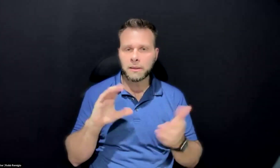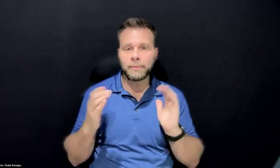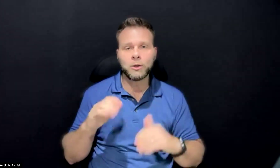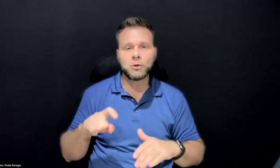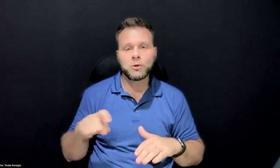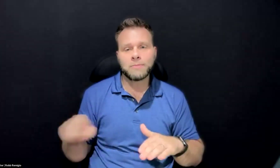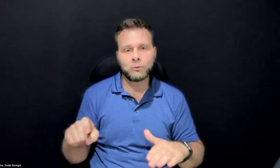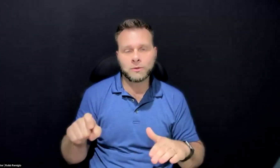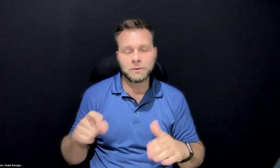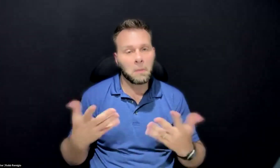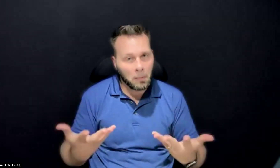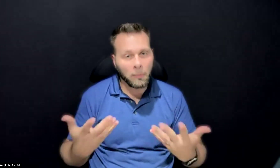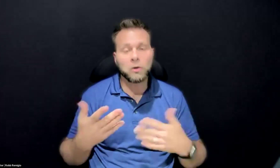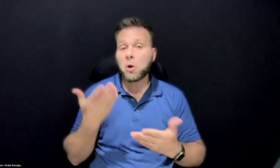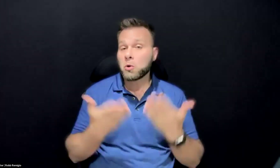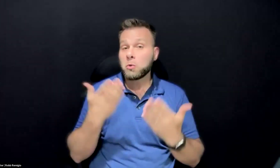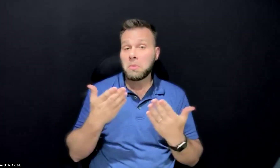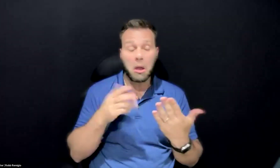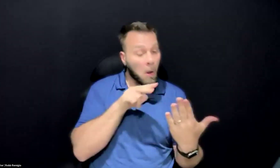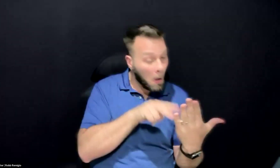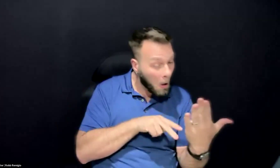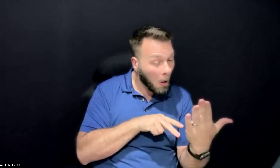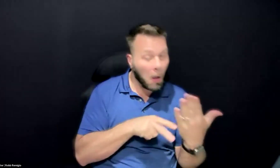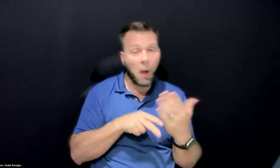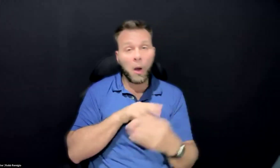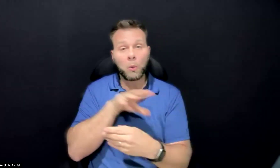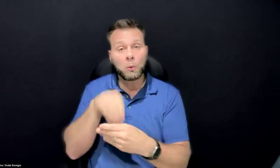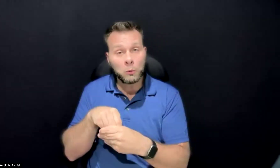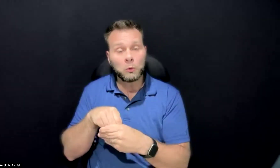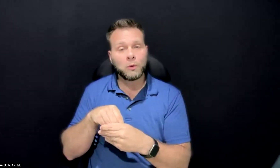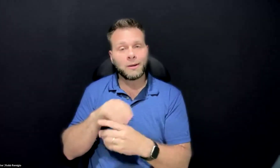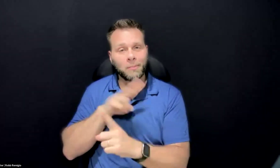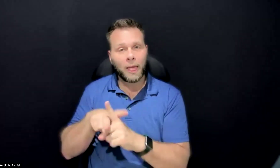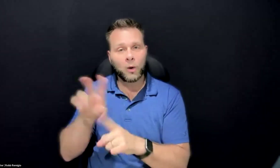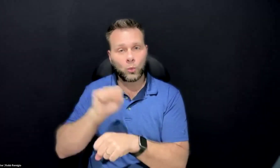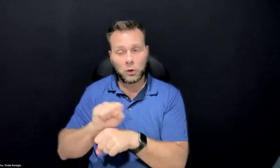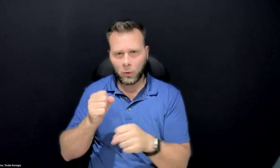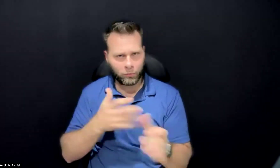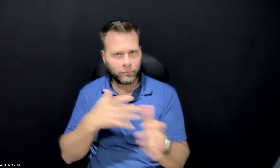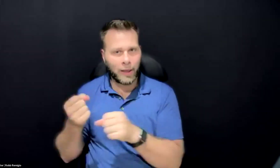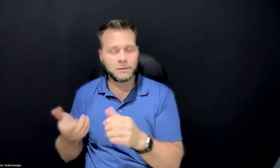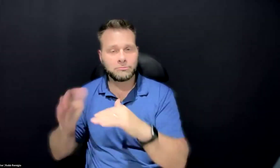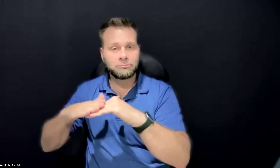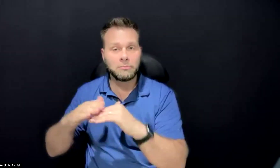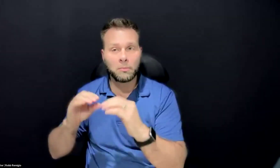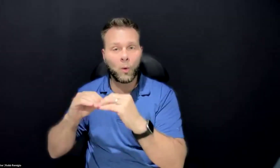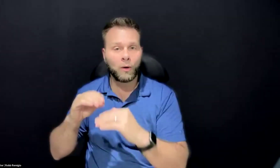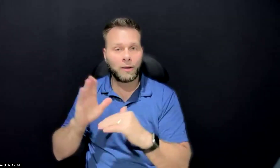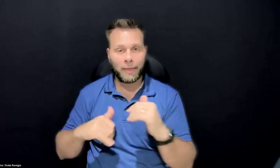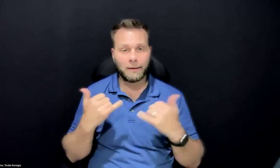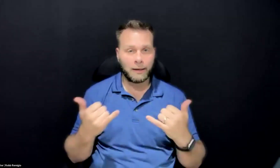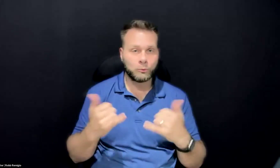you might pick up some keystrokes in there for doing the basic things that you do that you find are quicker than what